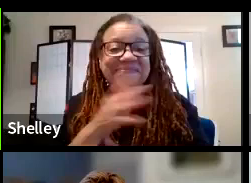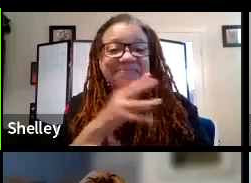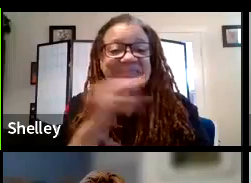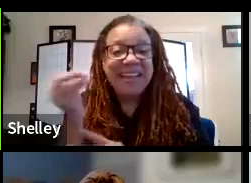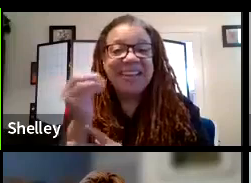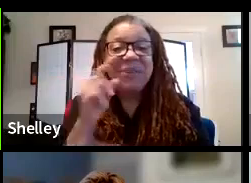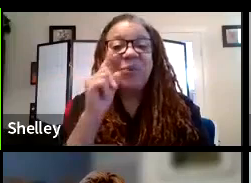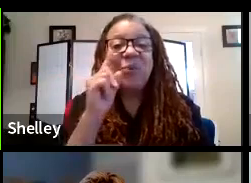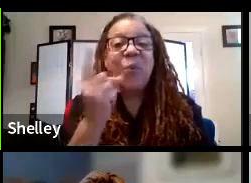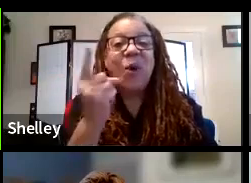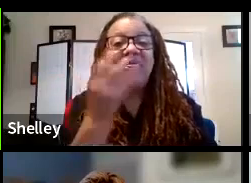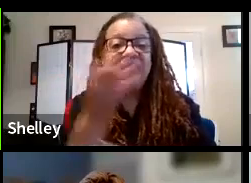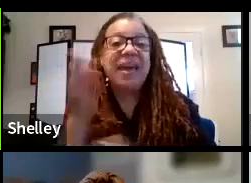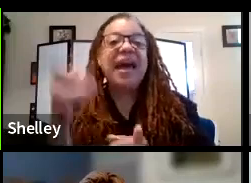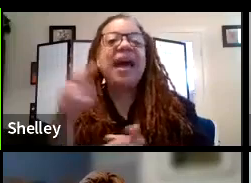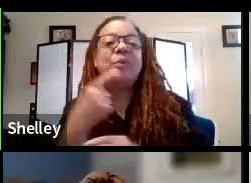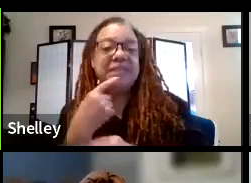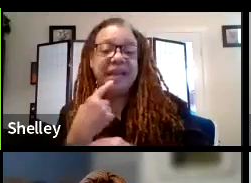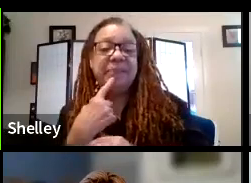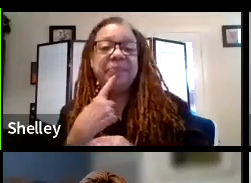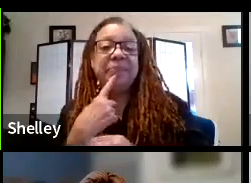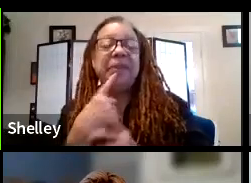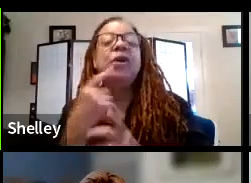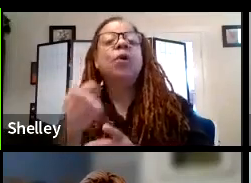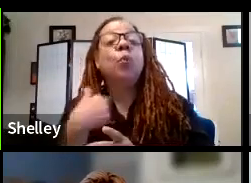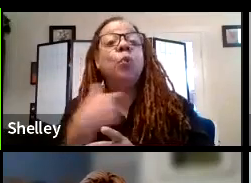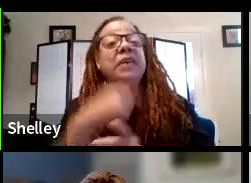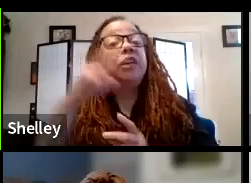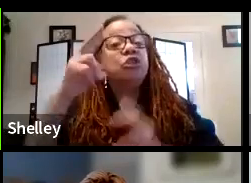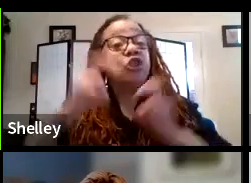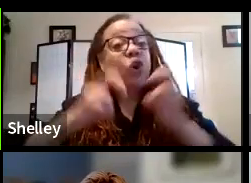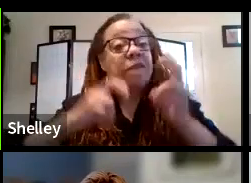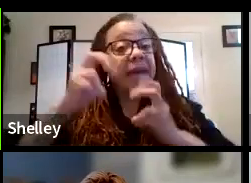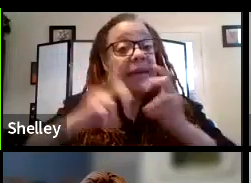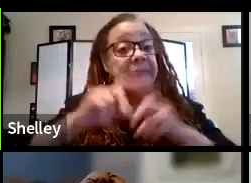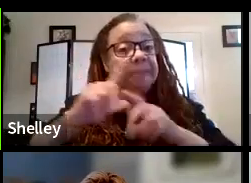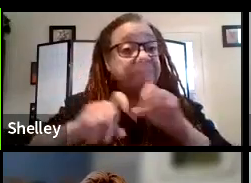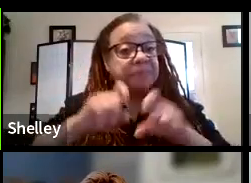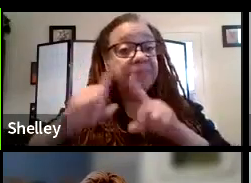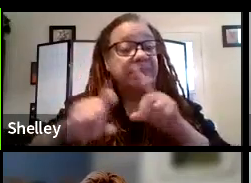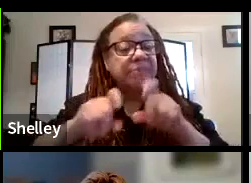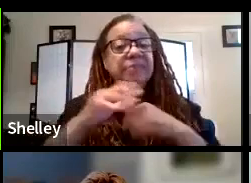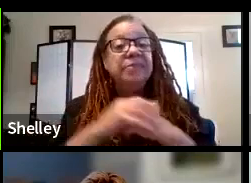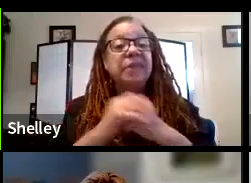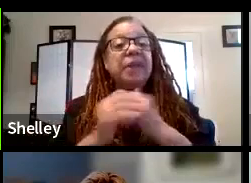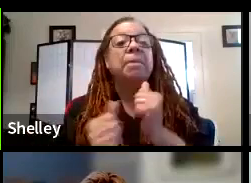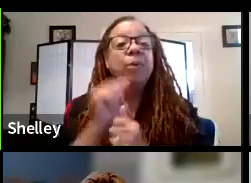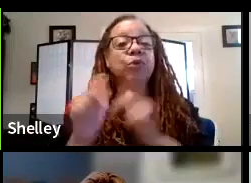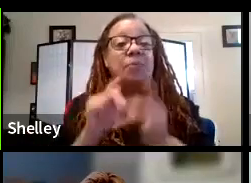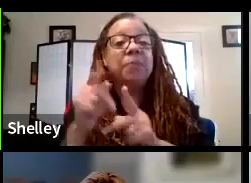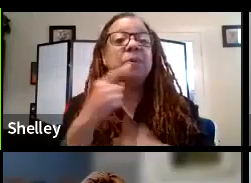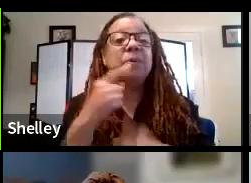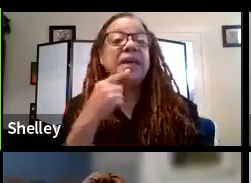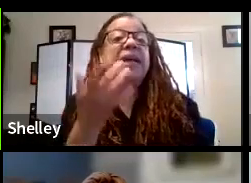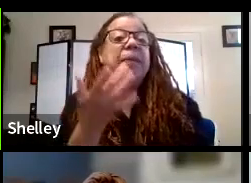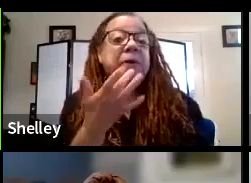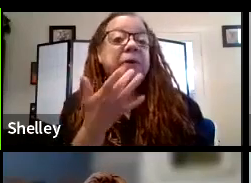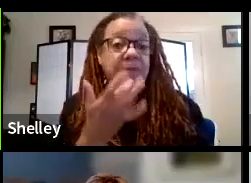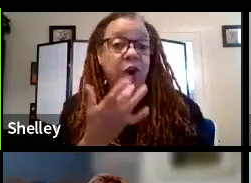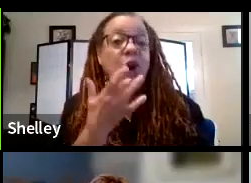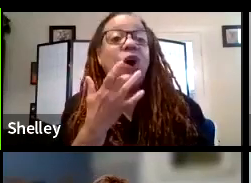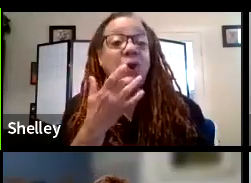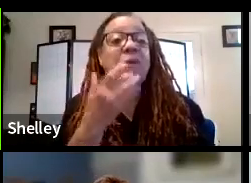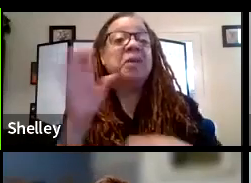one thing that I'll mention is that we did a survey at Advocates in Action helped. Most people said they did prefer this